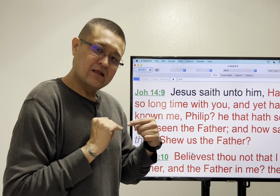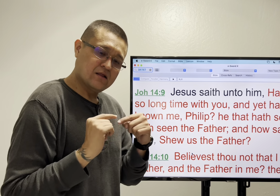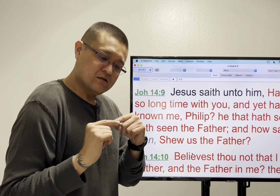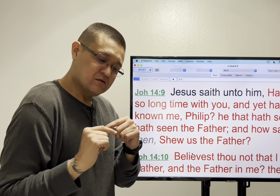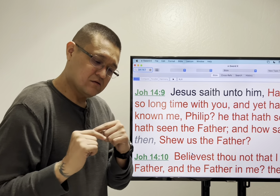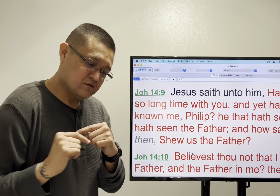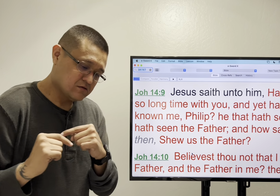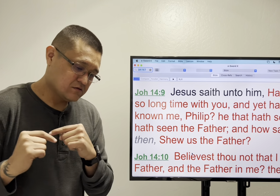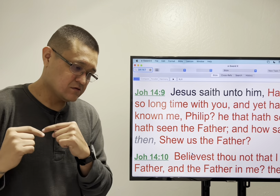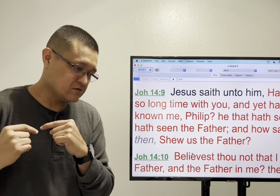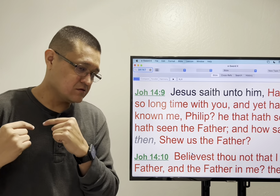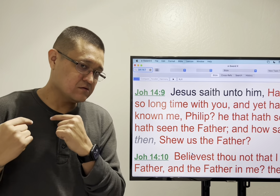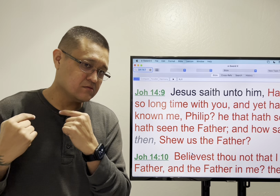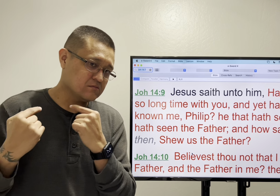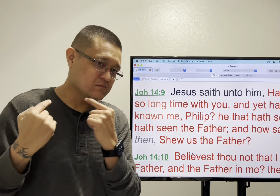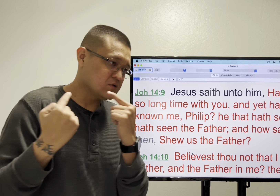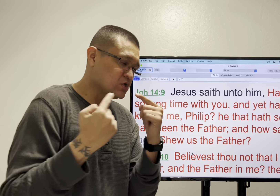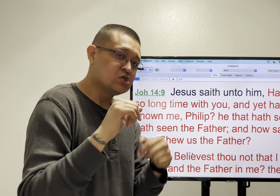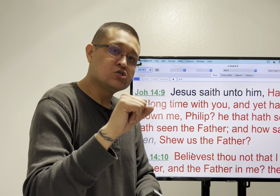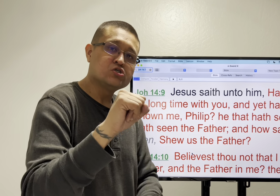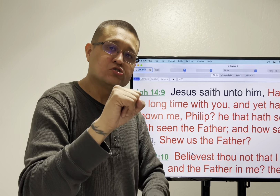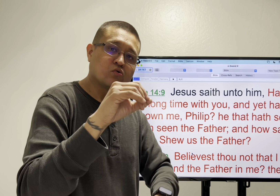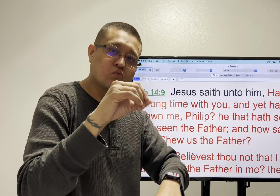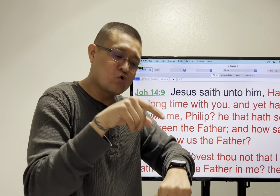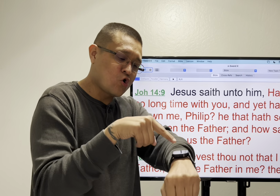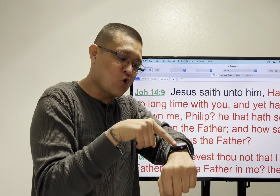have I been so long